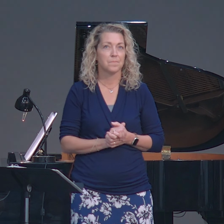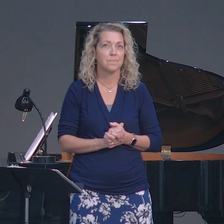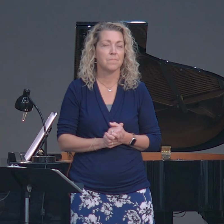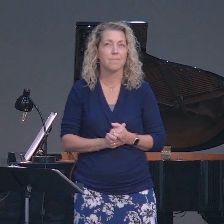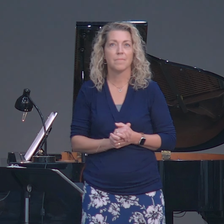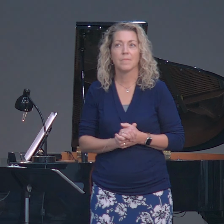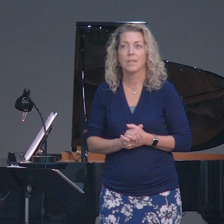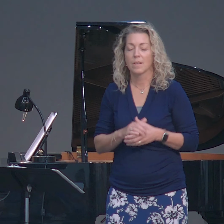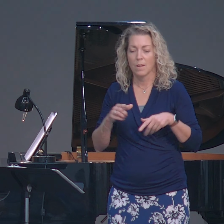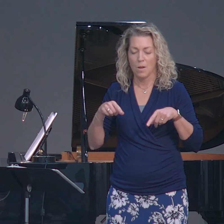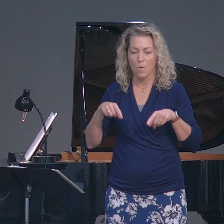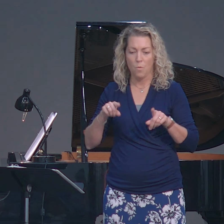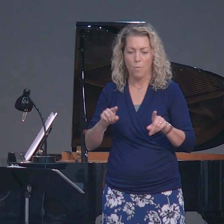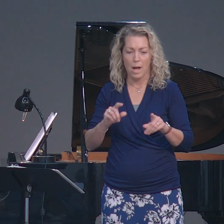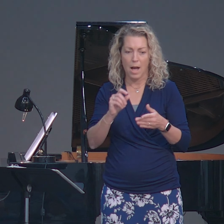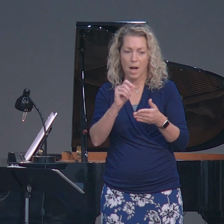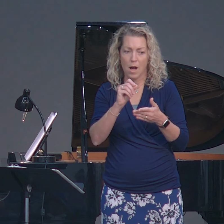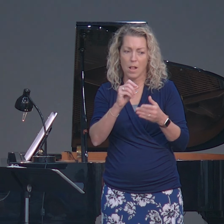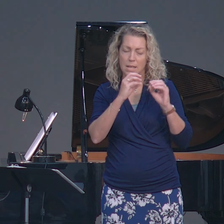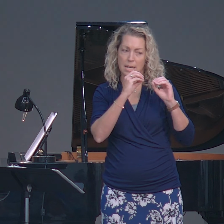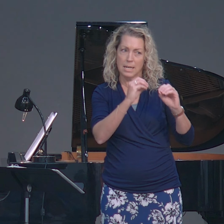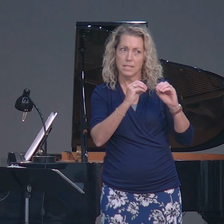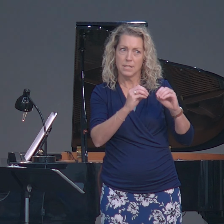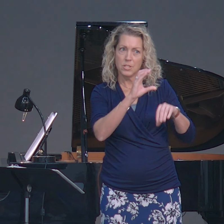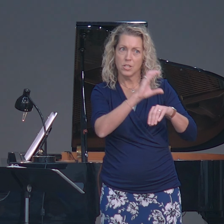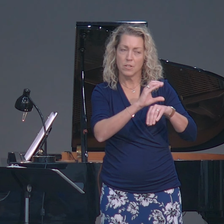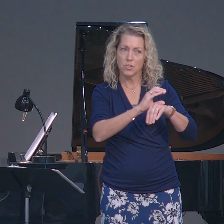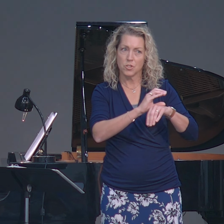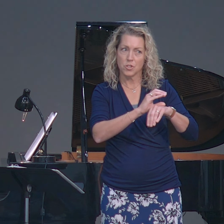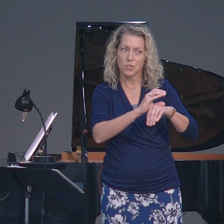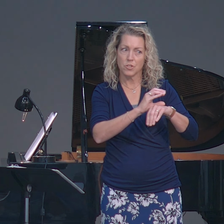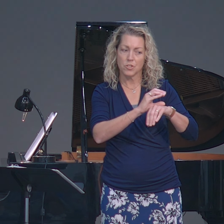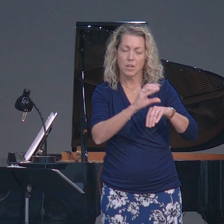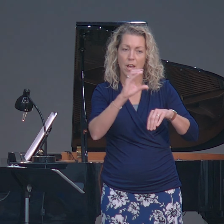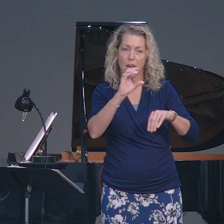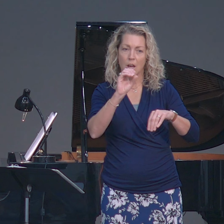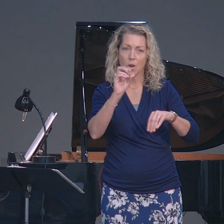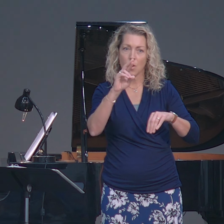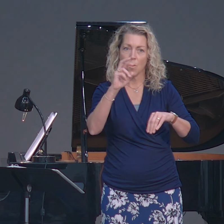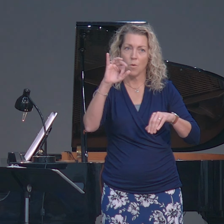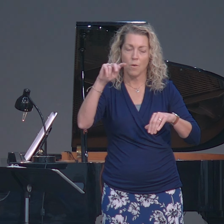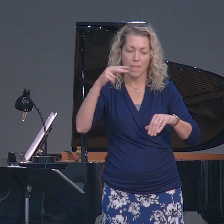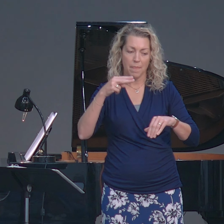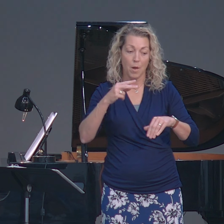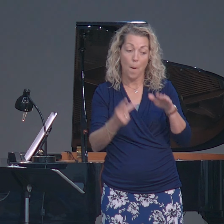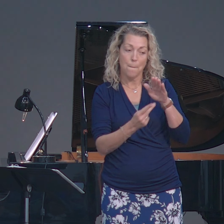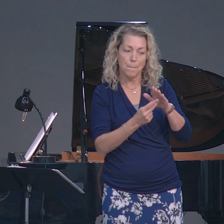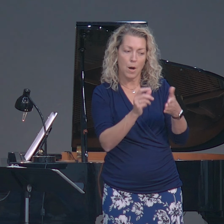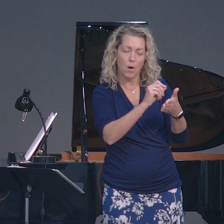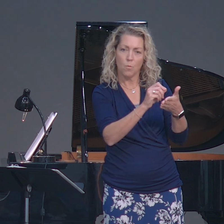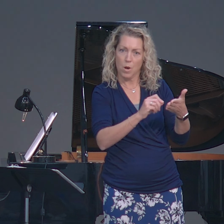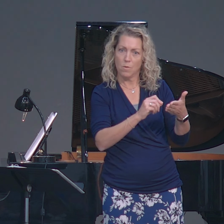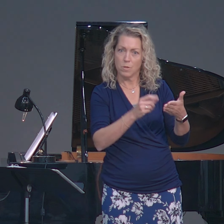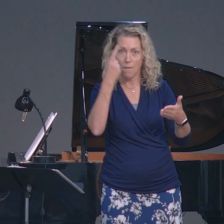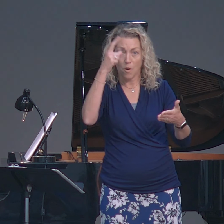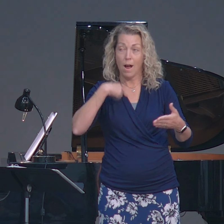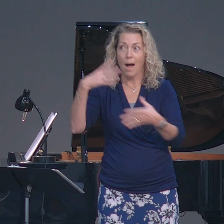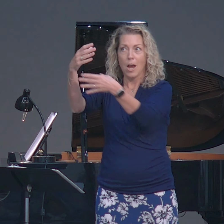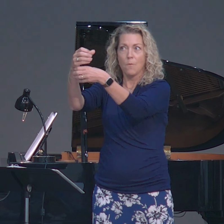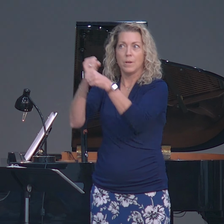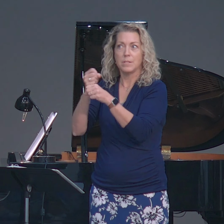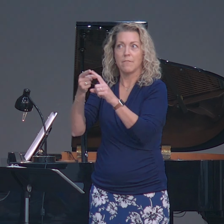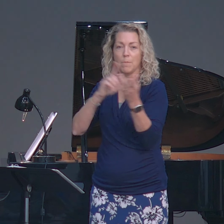Giving instruction to the church at Corinth regarding the Lord's table, the Apostle Paul wrote these words: "For I received from